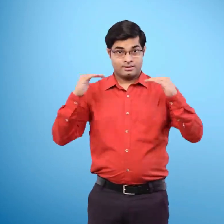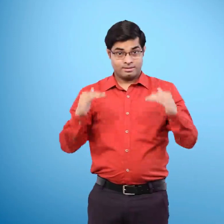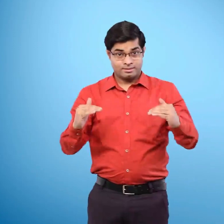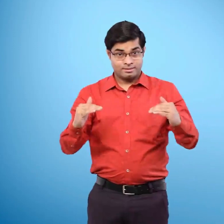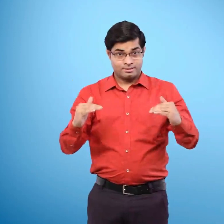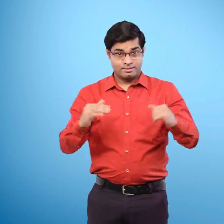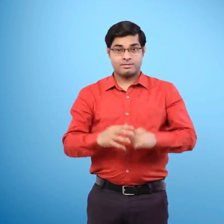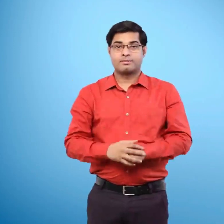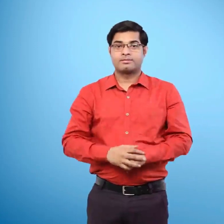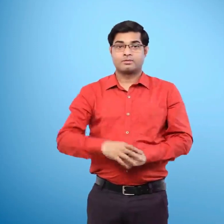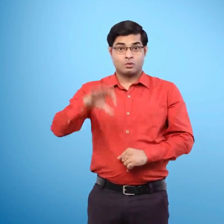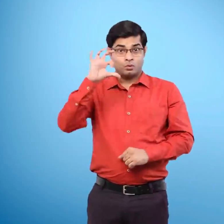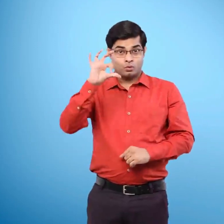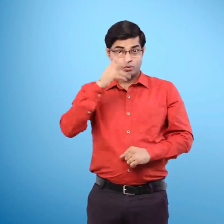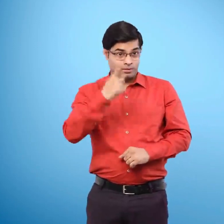Row 9.